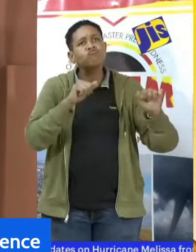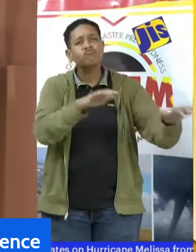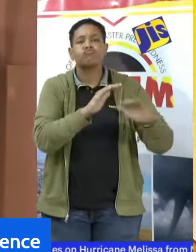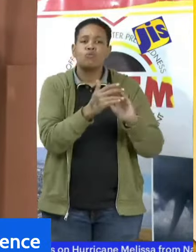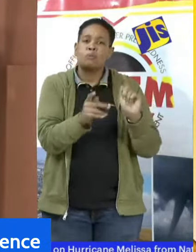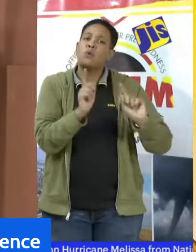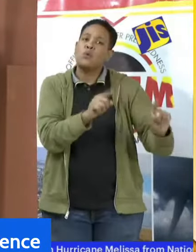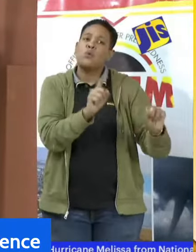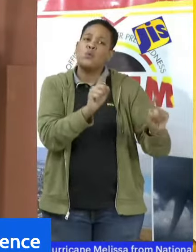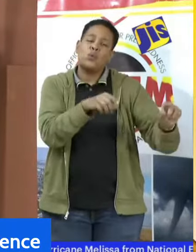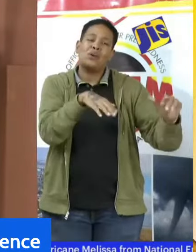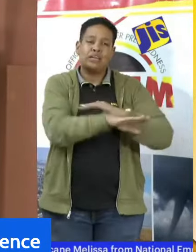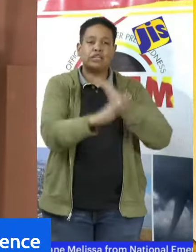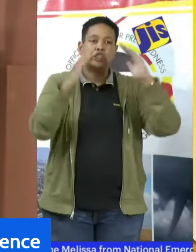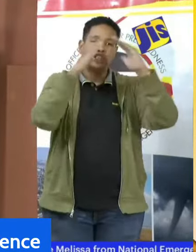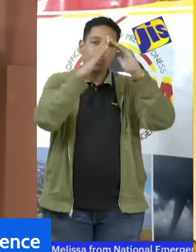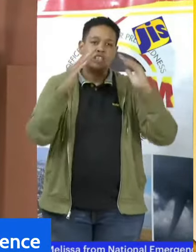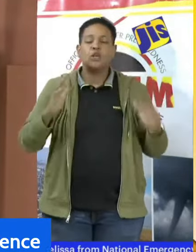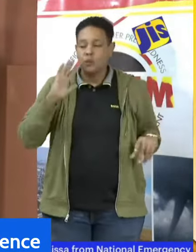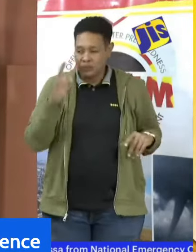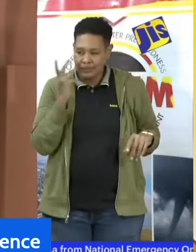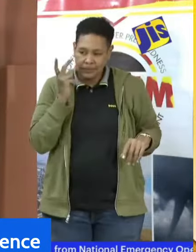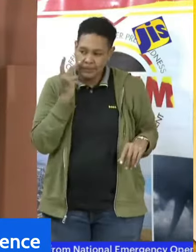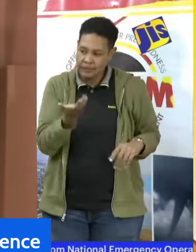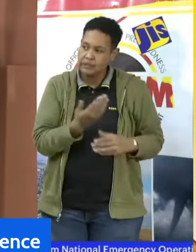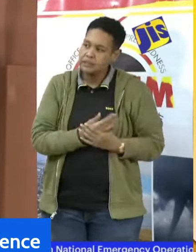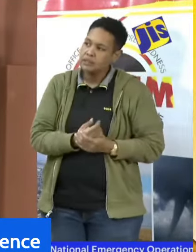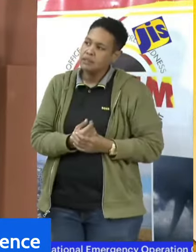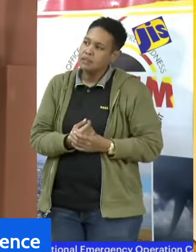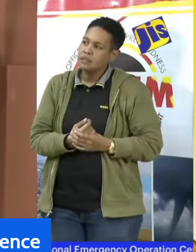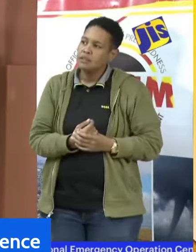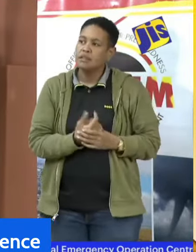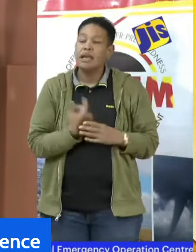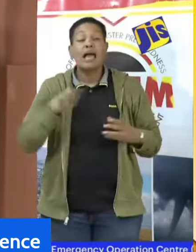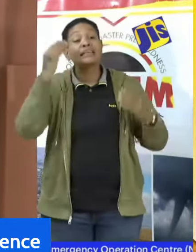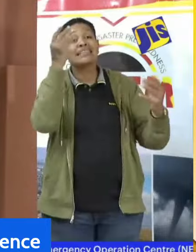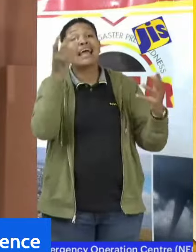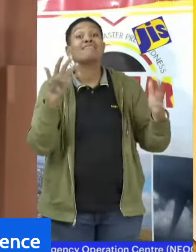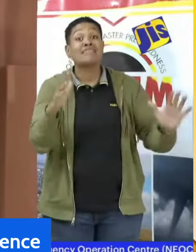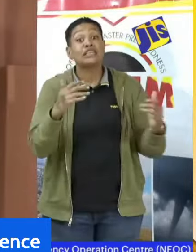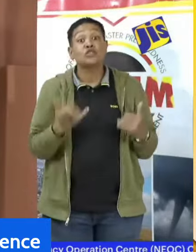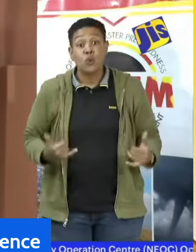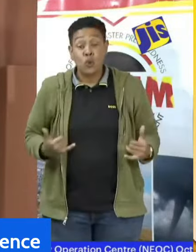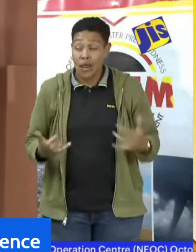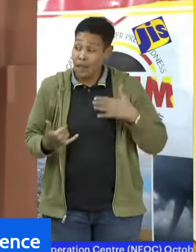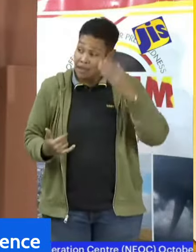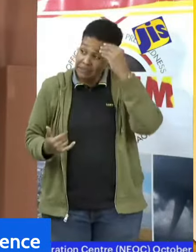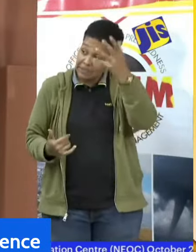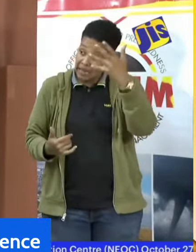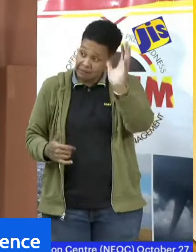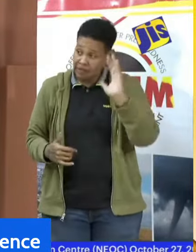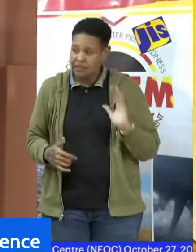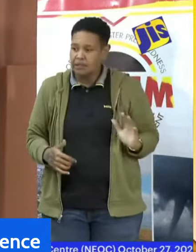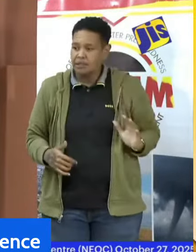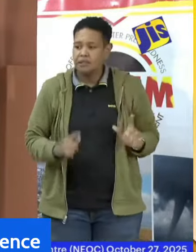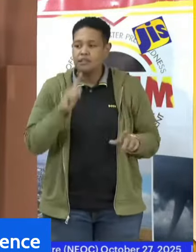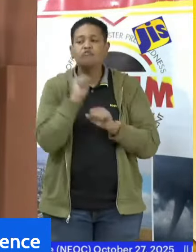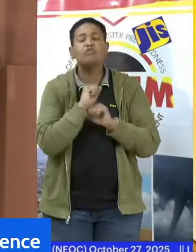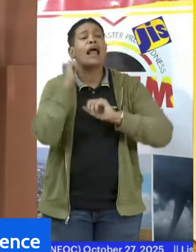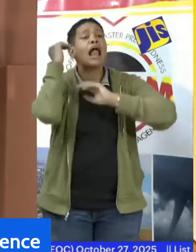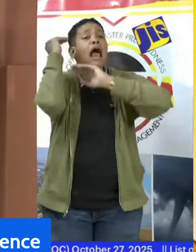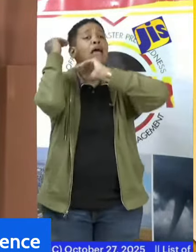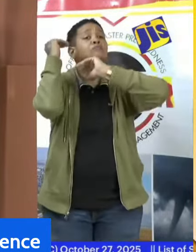Jamaicans going to the shelters. As I said earlier on today, it is anticipated